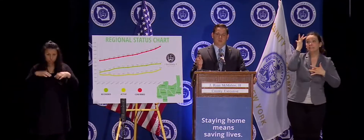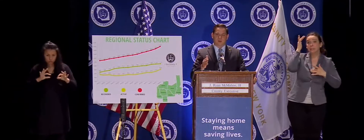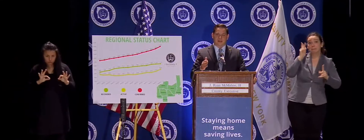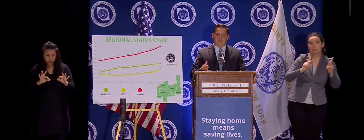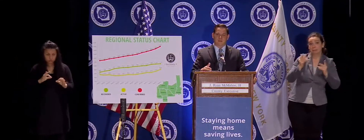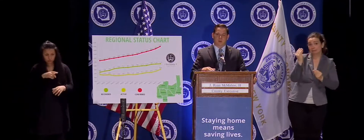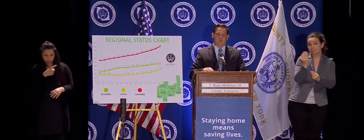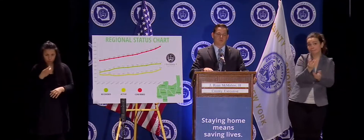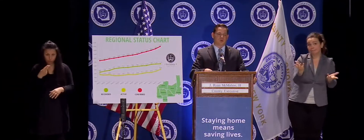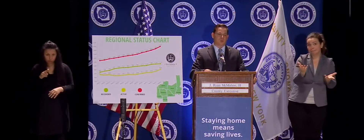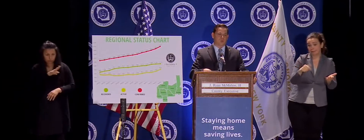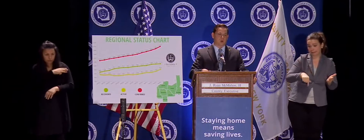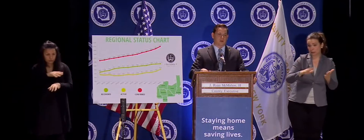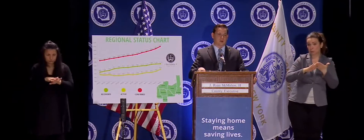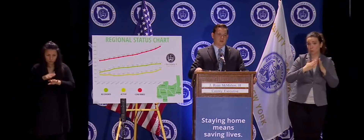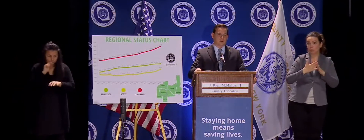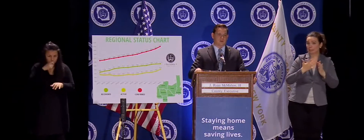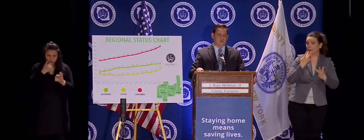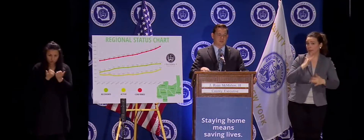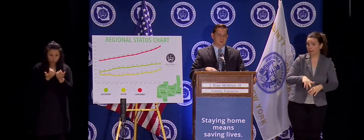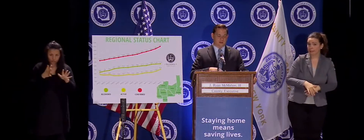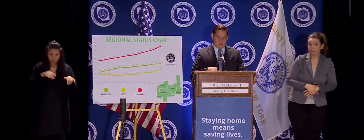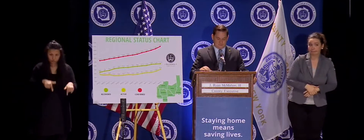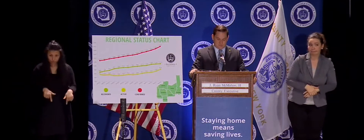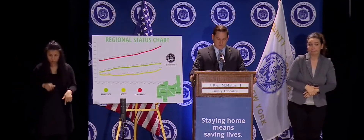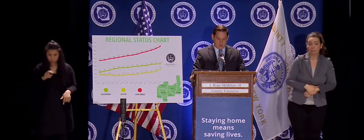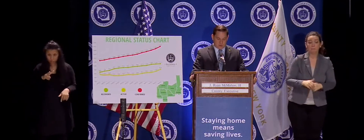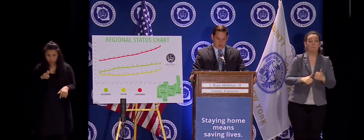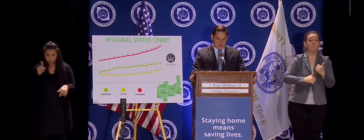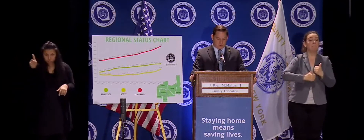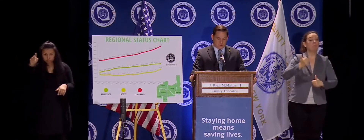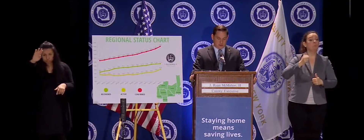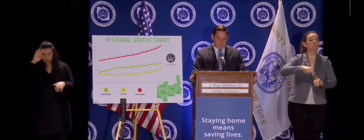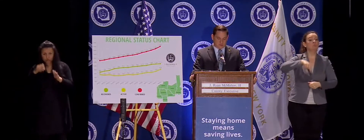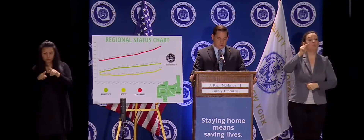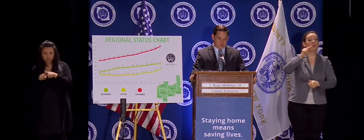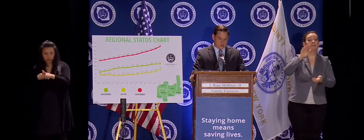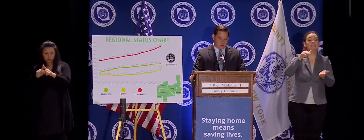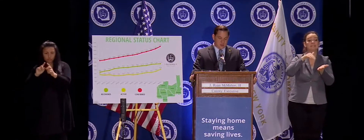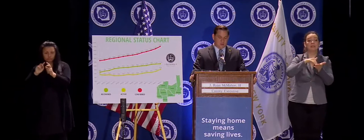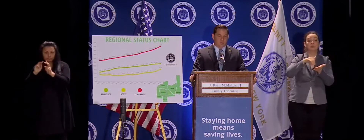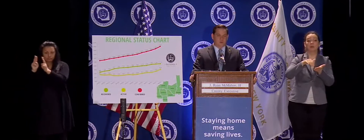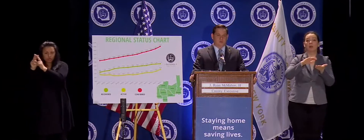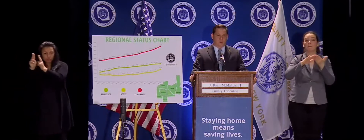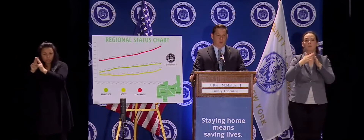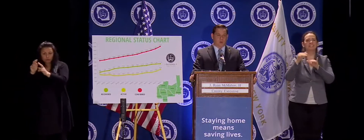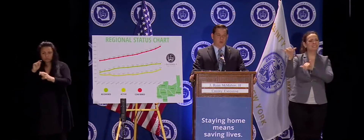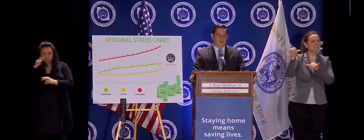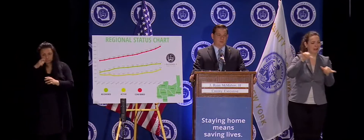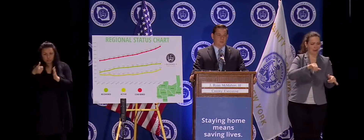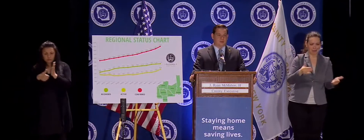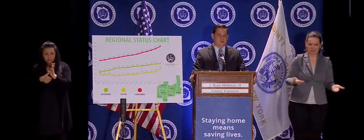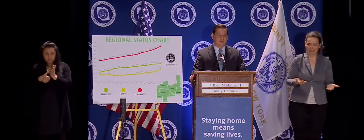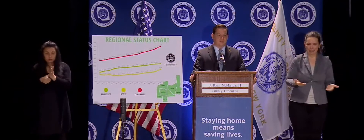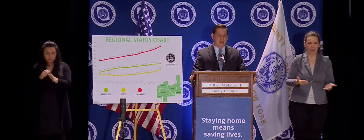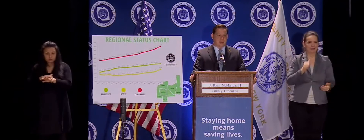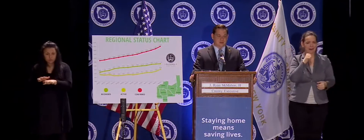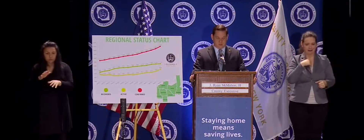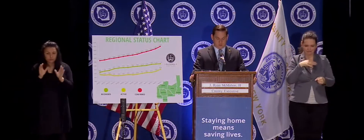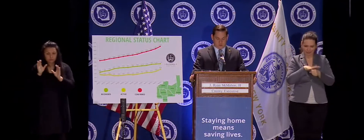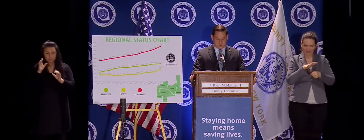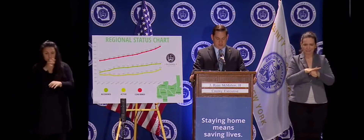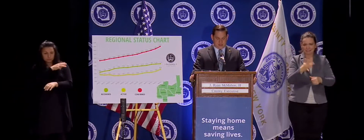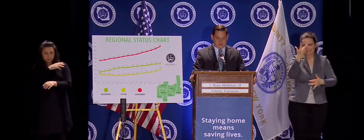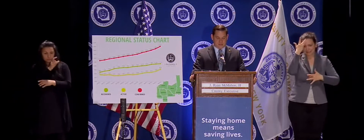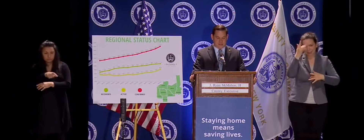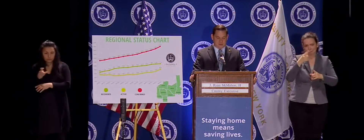communities will be in that same boat. So we're going to talk to the governor's team about that. We had a little bit of a conversation. Moving forward from May 15th on,